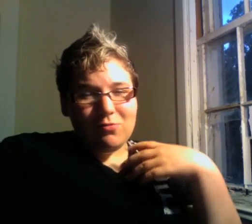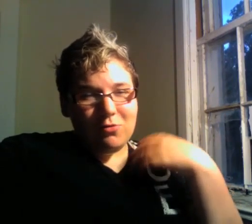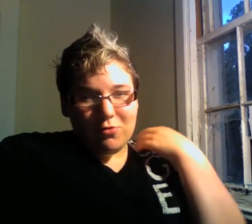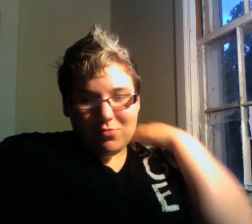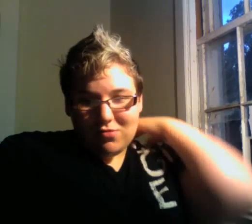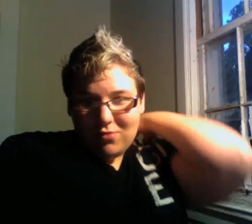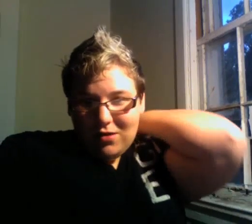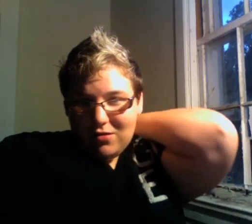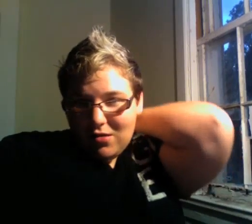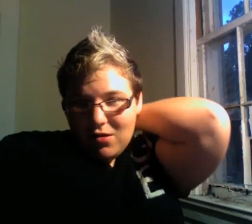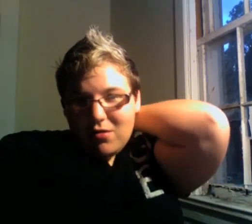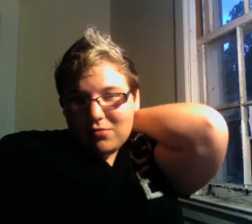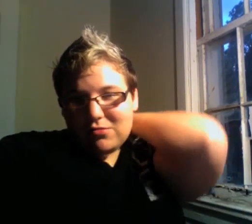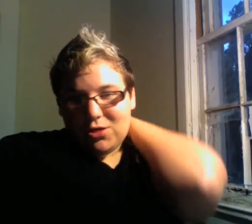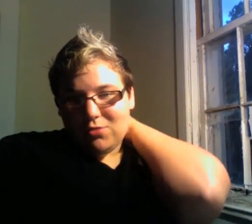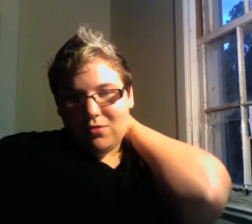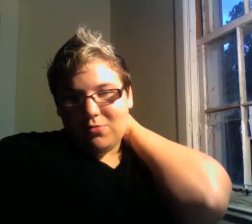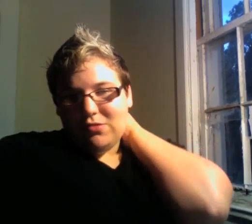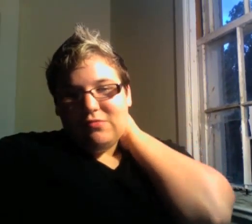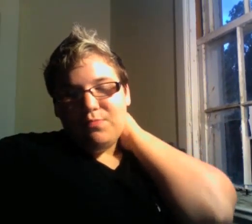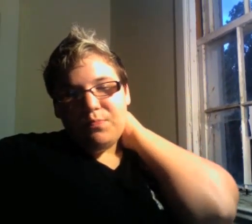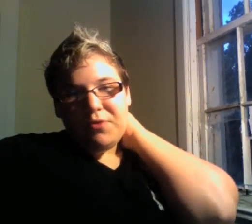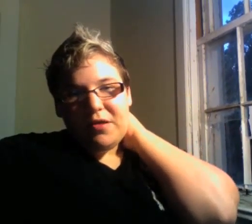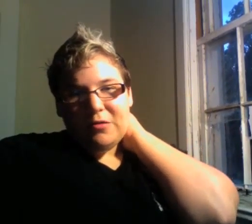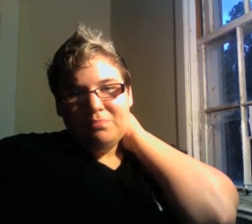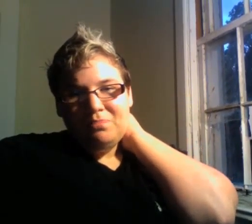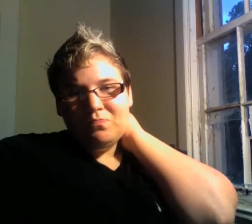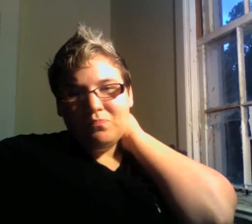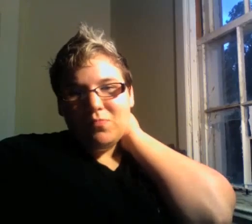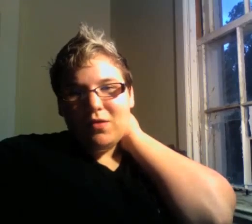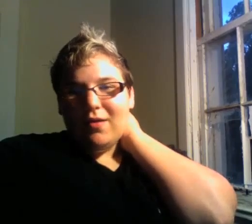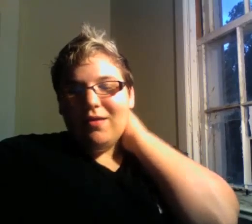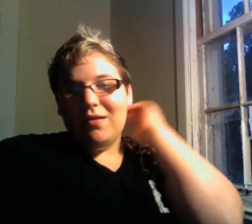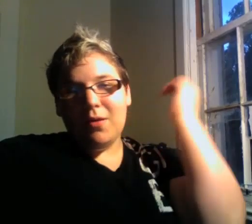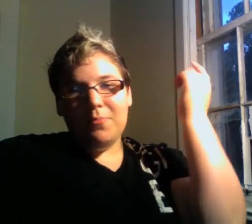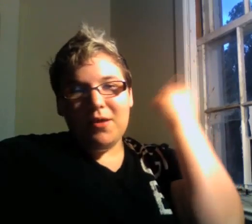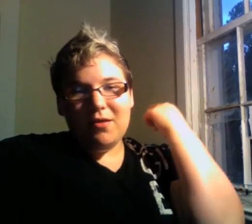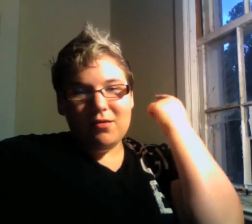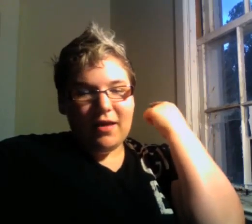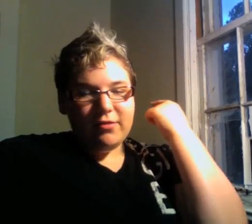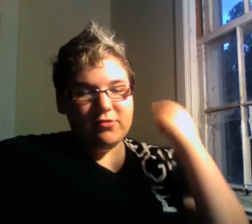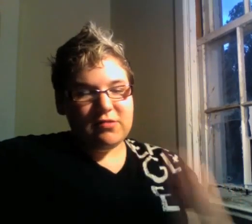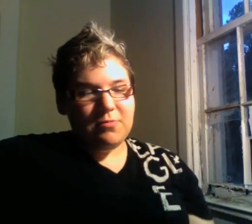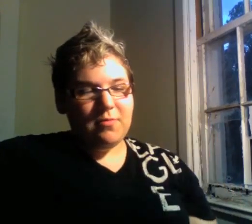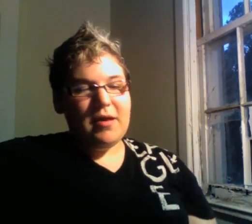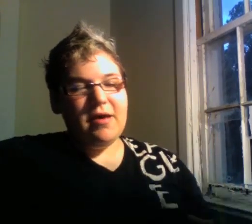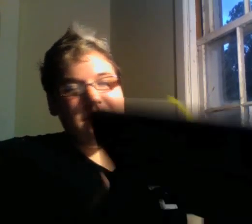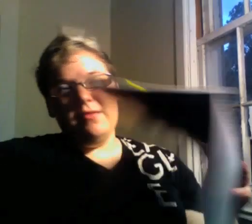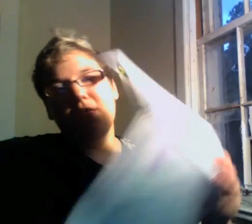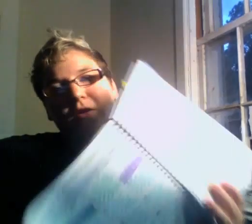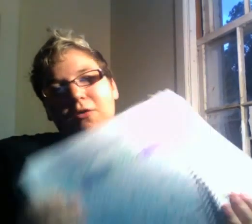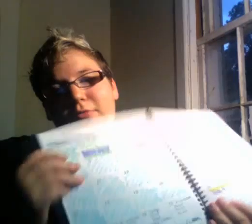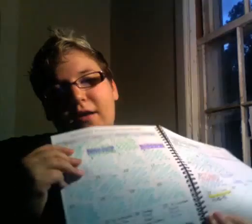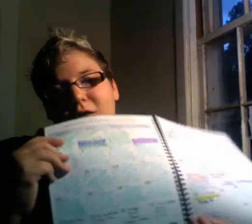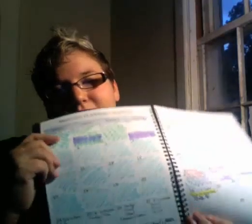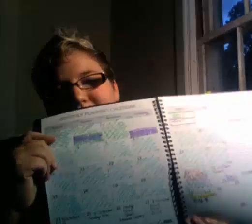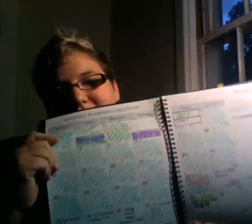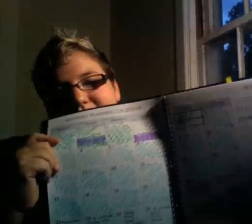I'm going home this weekend to shoot images but um yeah I gotta get my big calendars up in the back and write all of these